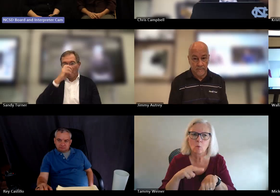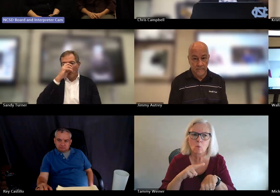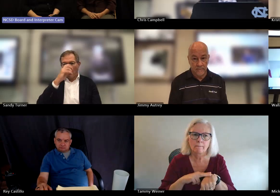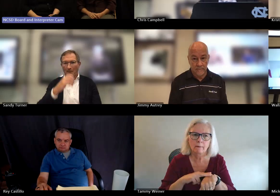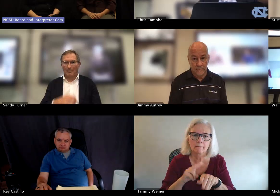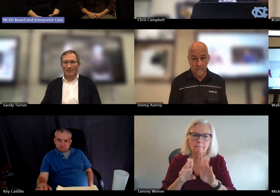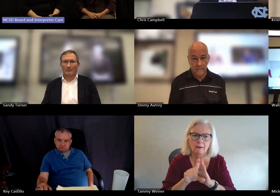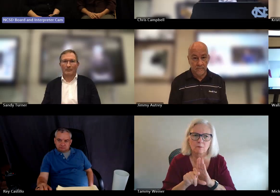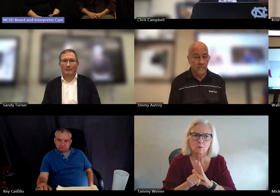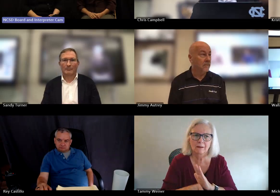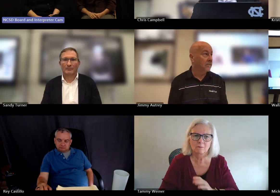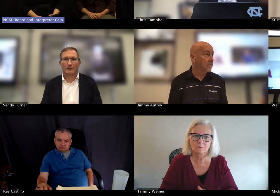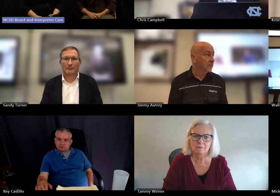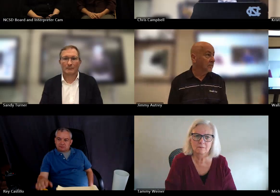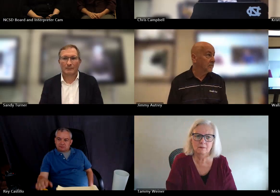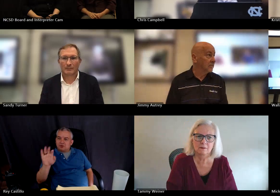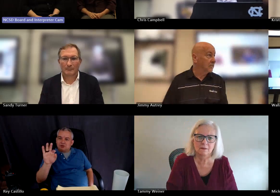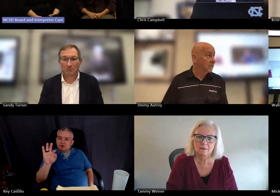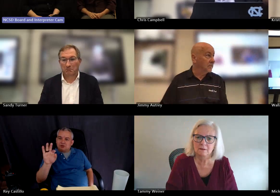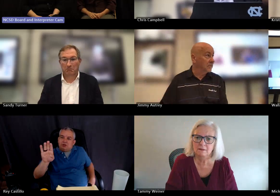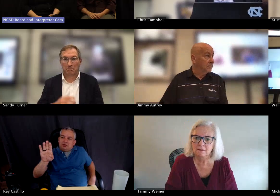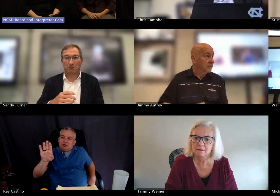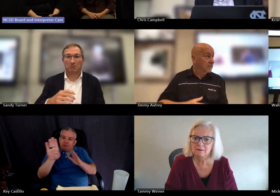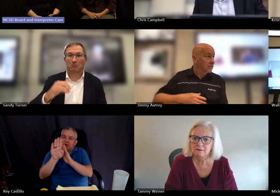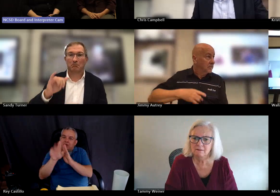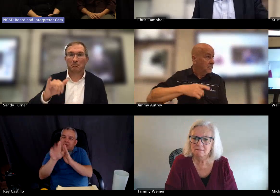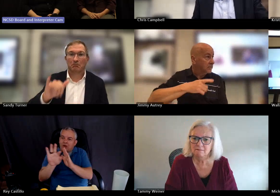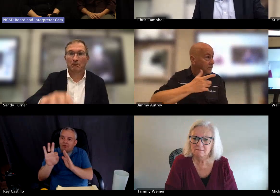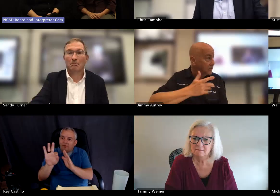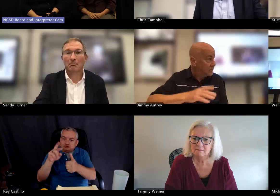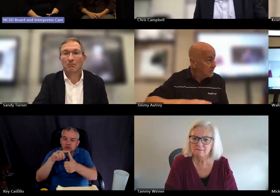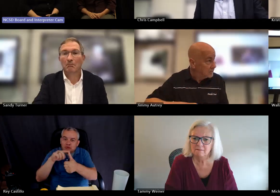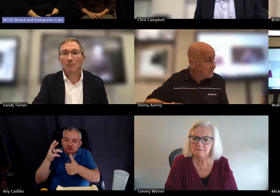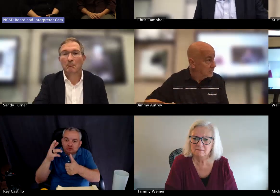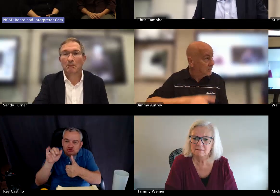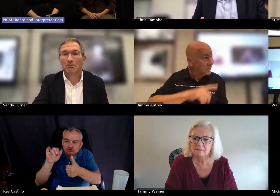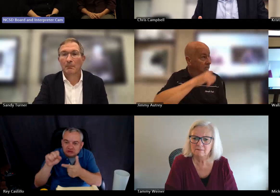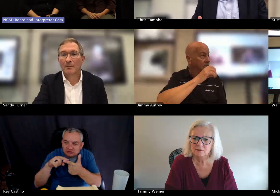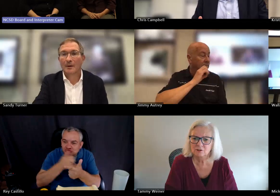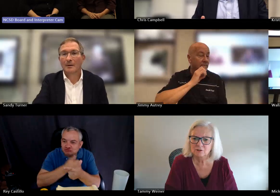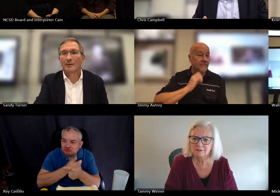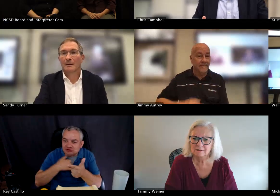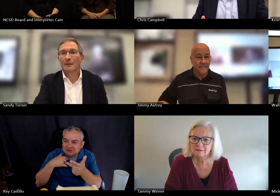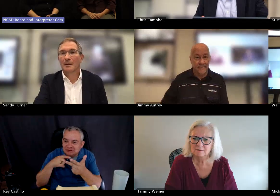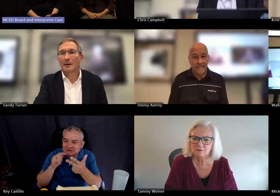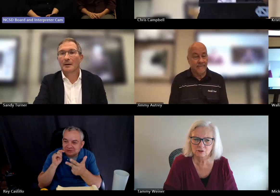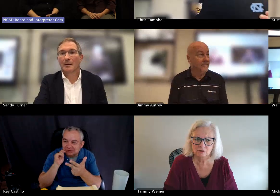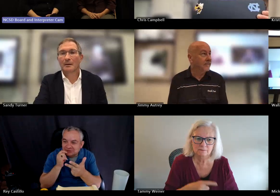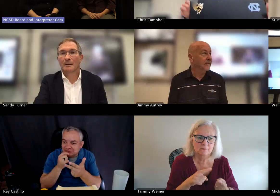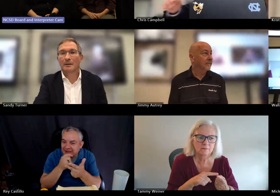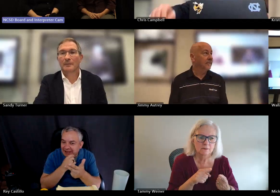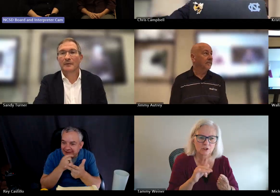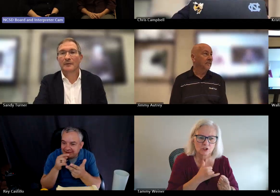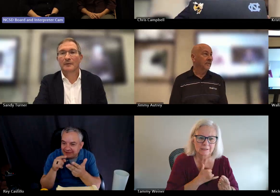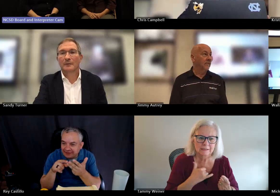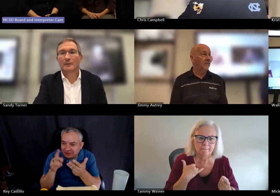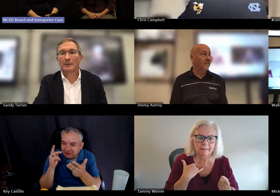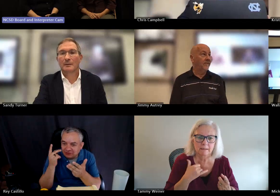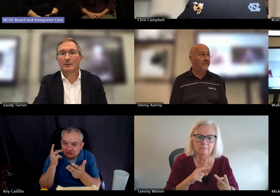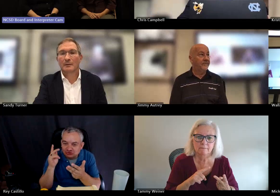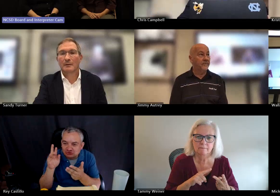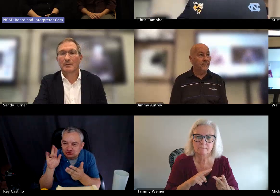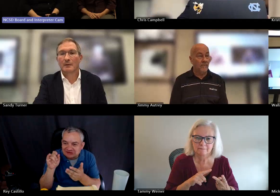a background. Can we do a normal? Can we just do like a normal background? And Ray's like, I'm sorry,